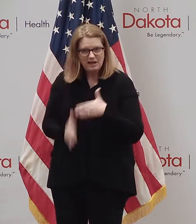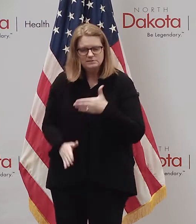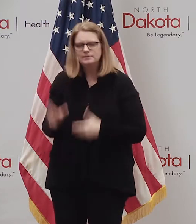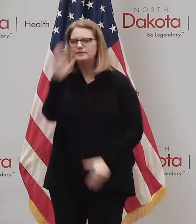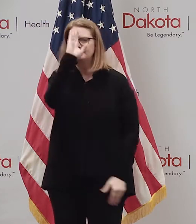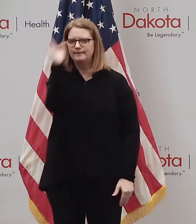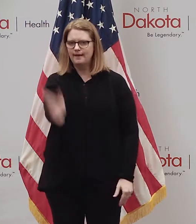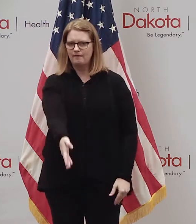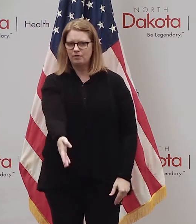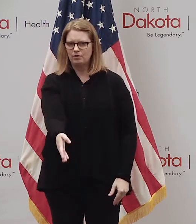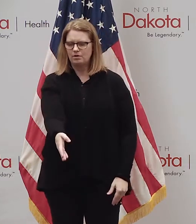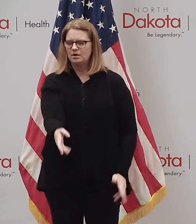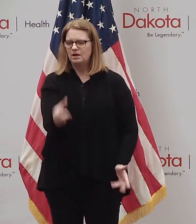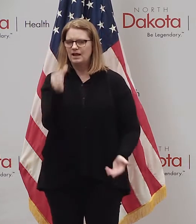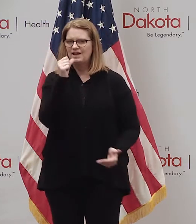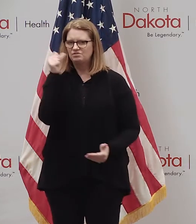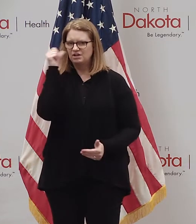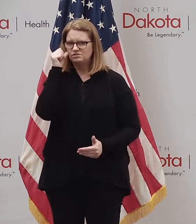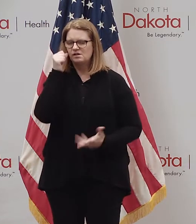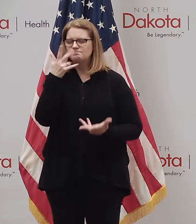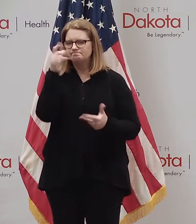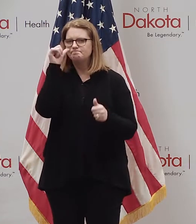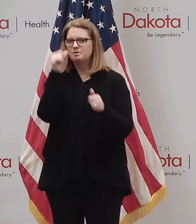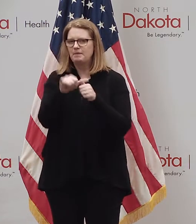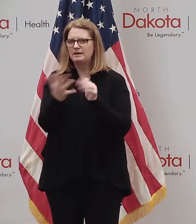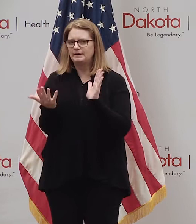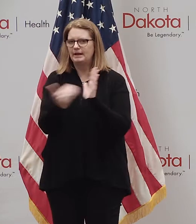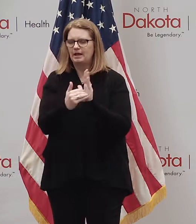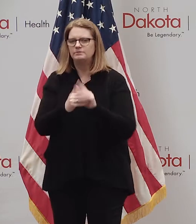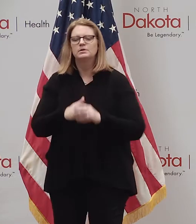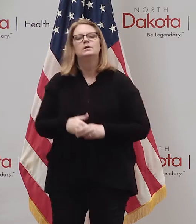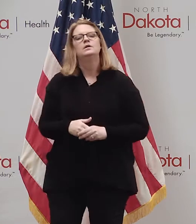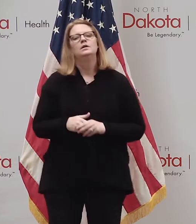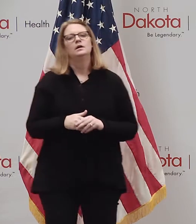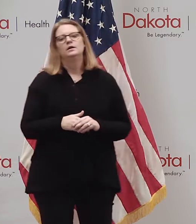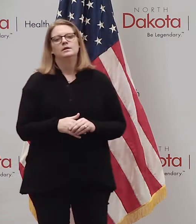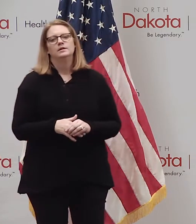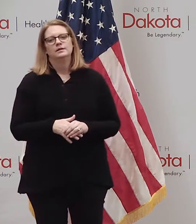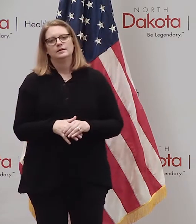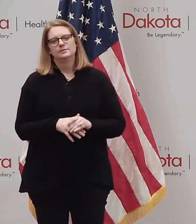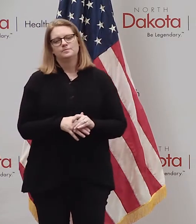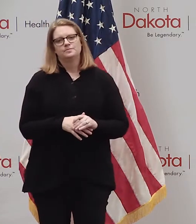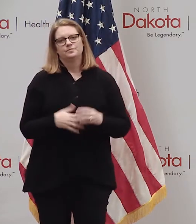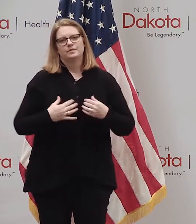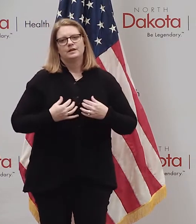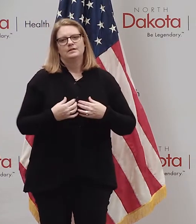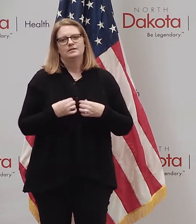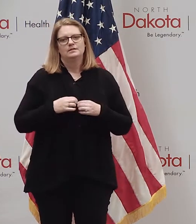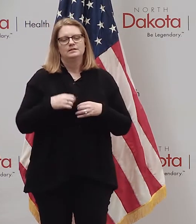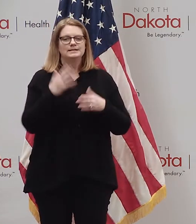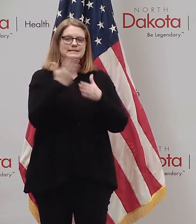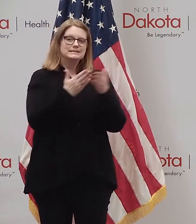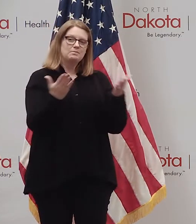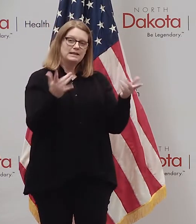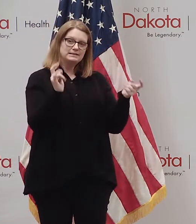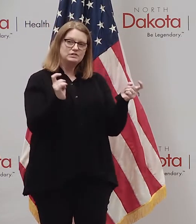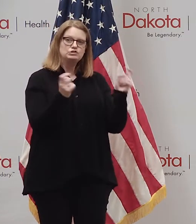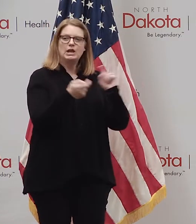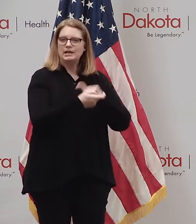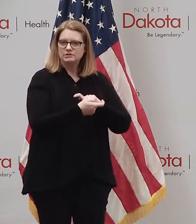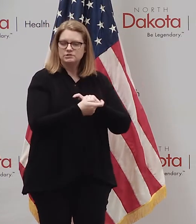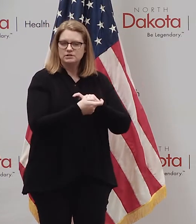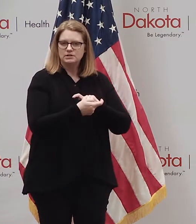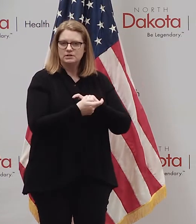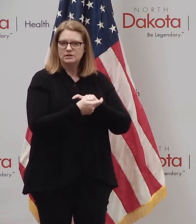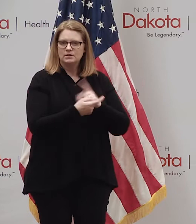we were reminded of that yesterday. One of the things that some things have changed, but one thing has